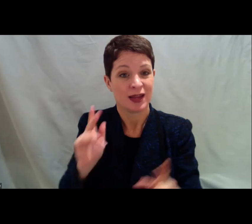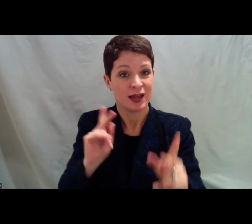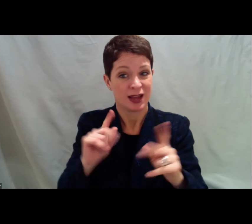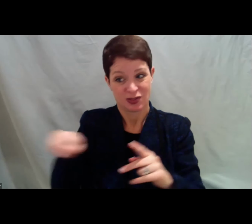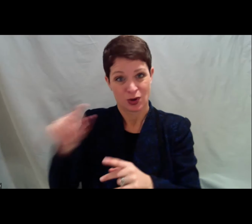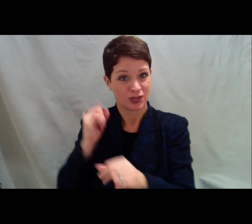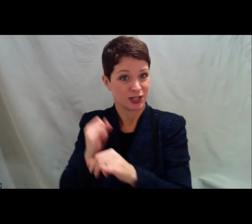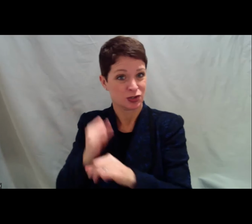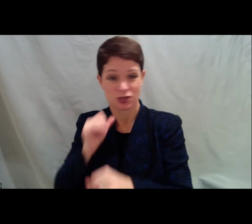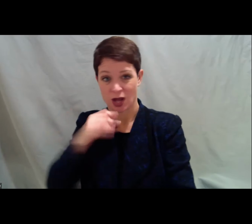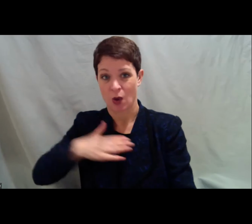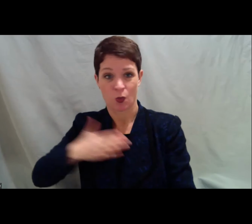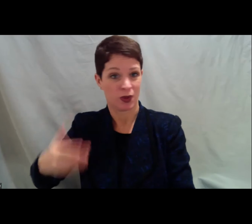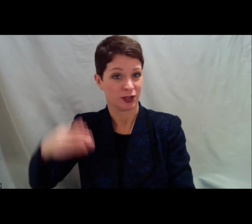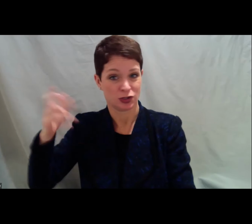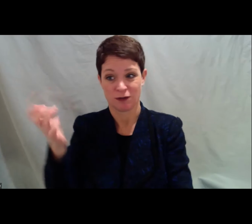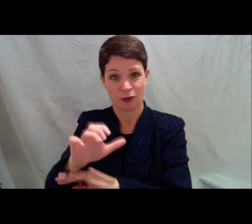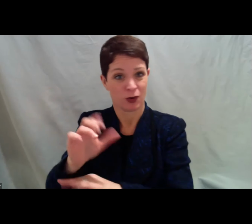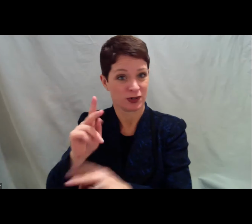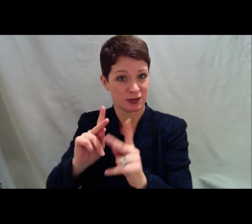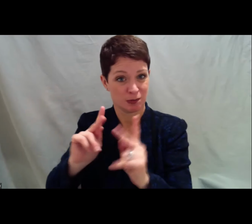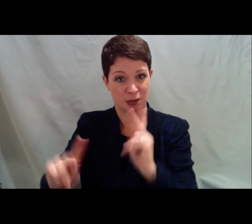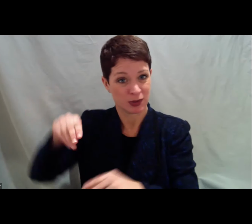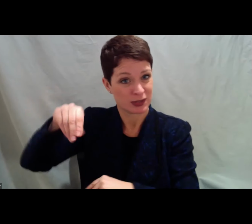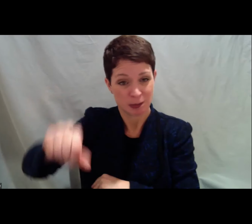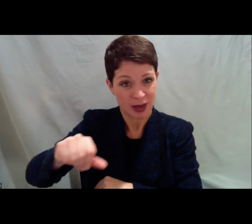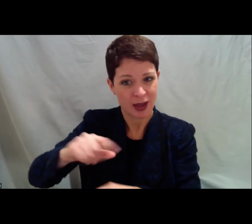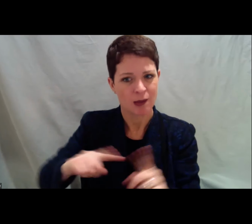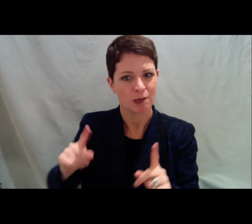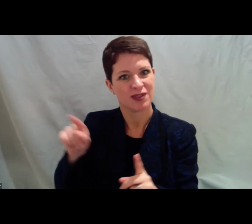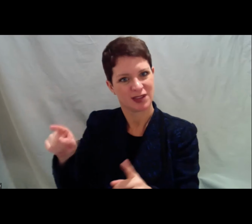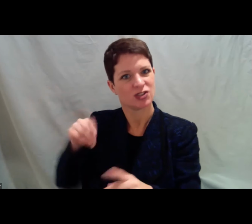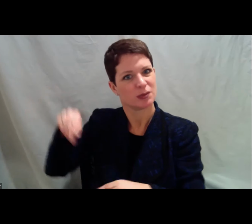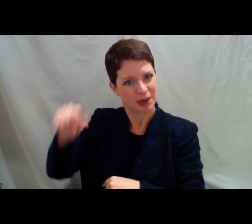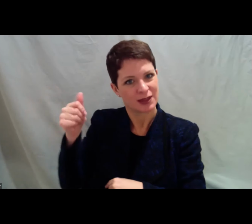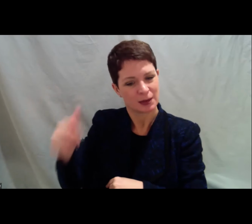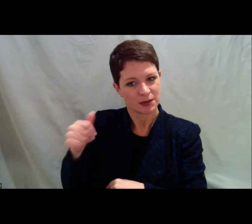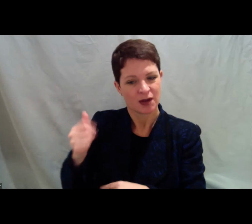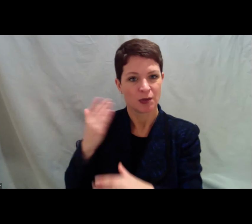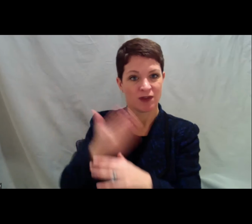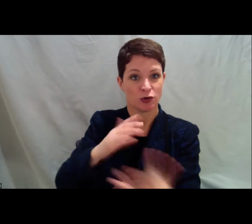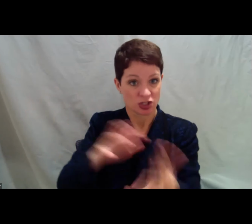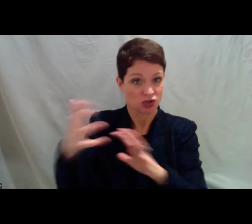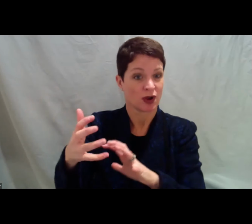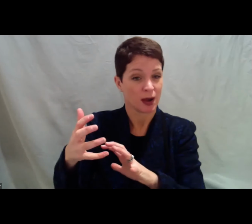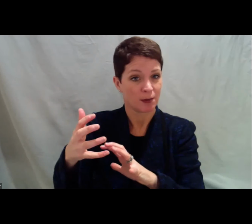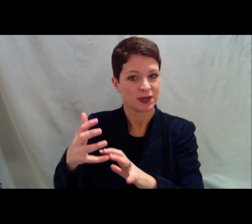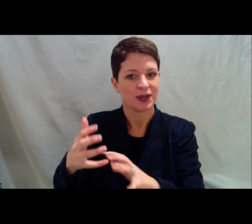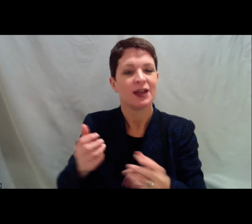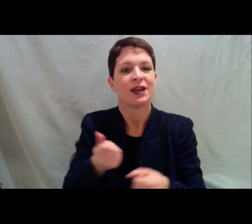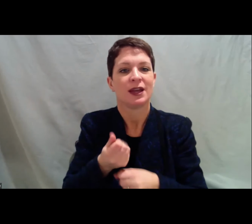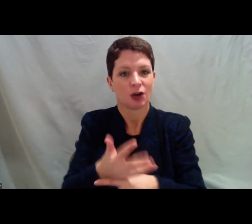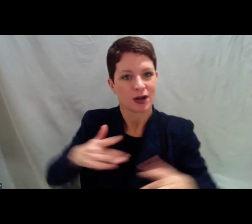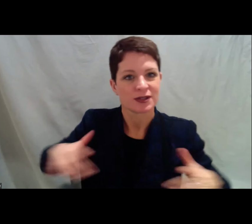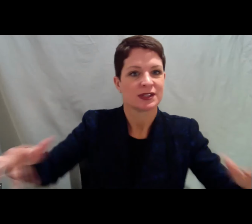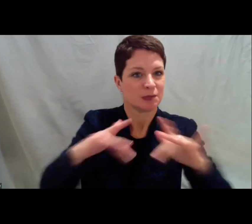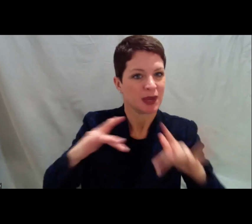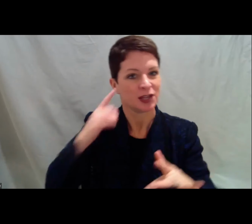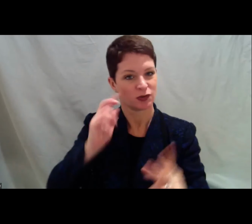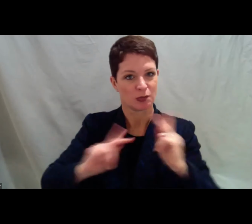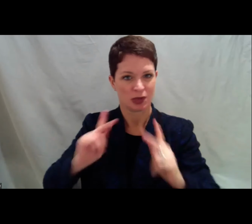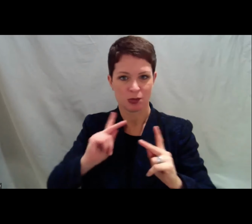institutions may not be willing or able to impose costs on. And in doing so, these disruptive movements create space for meaningful action within those formal